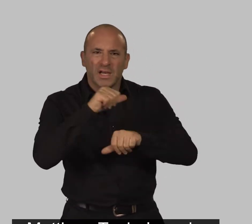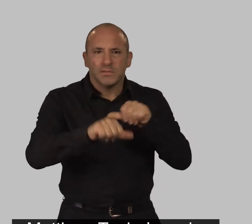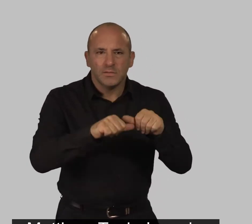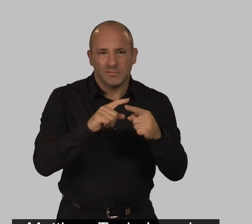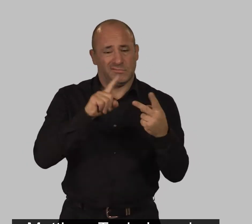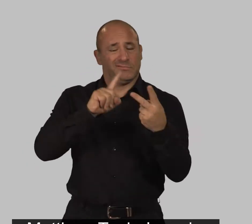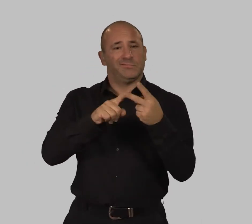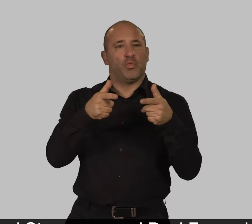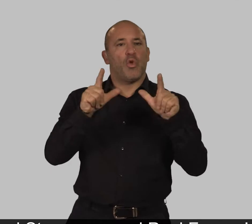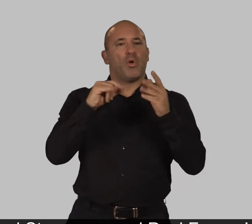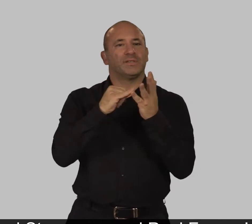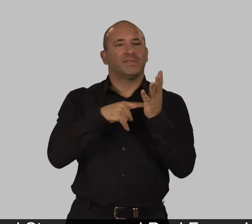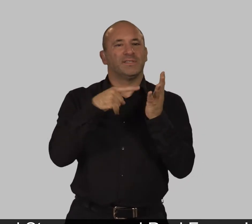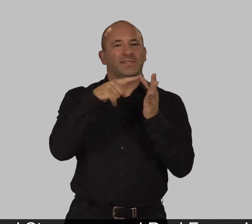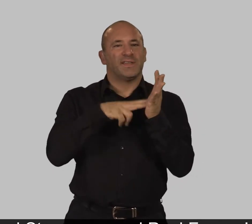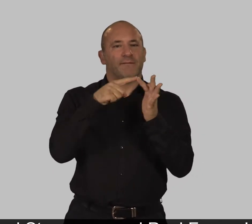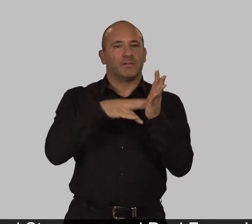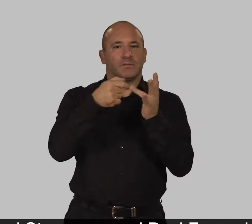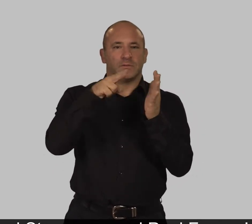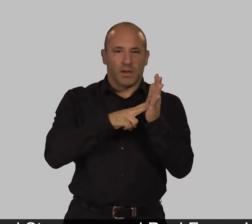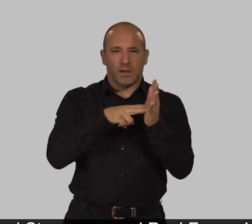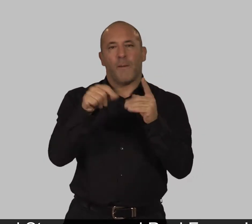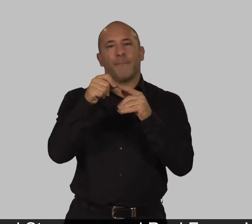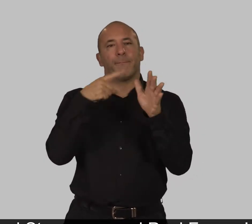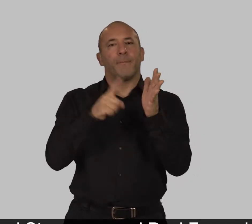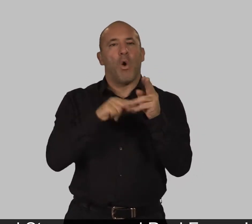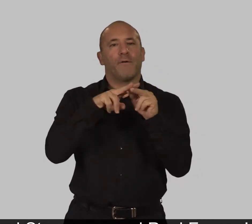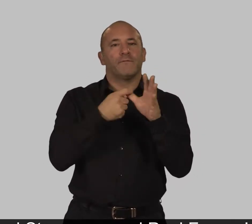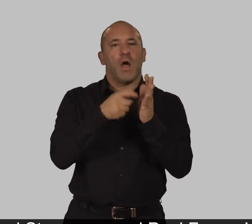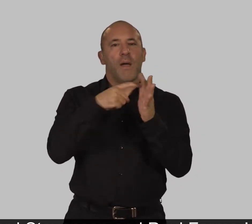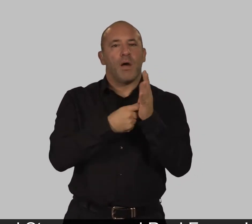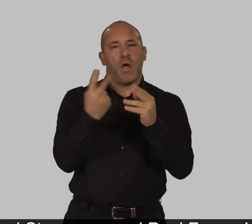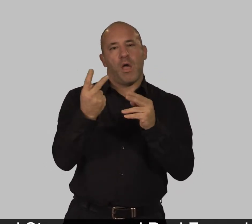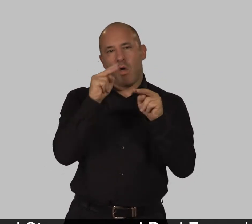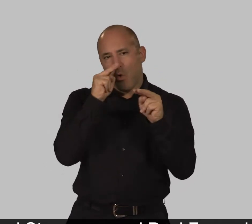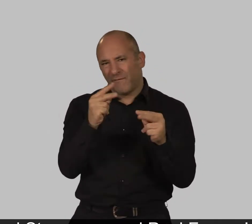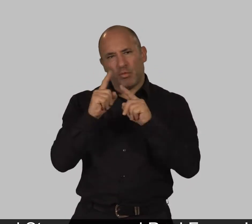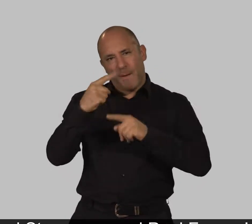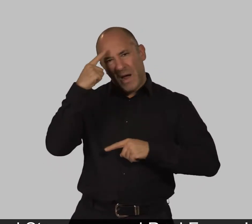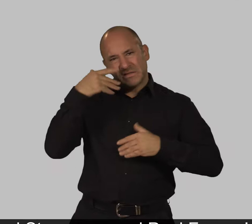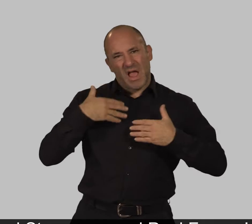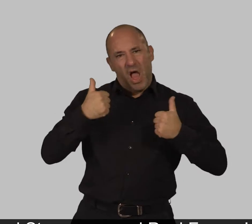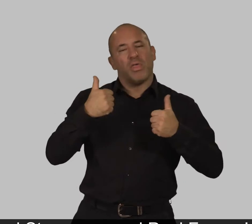Lord Stevenson and Paul Farmer's review of mental health and employers.